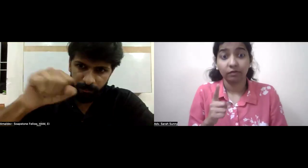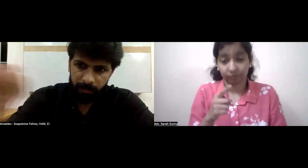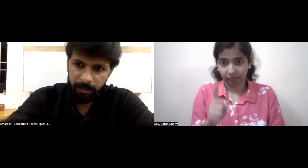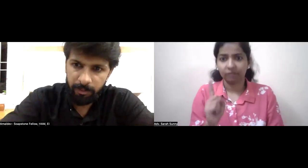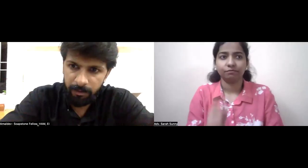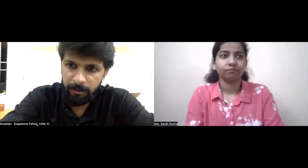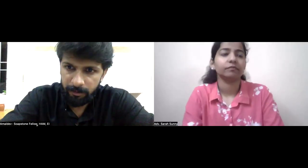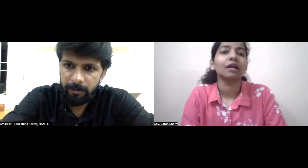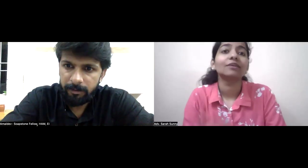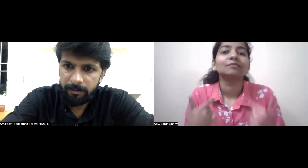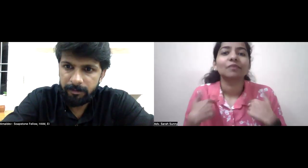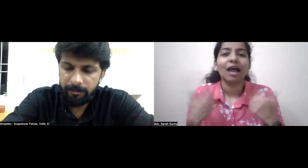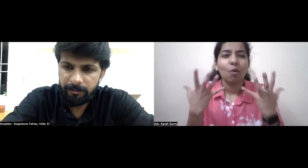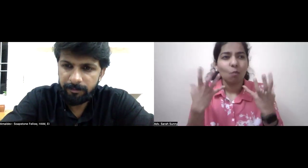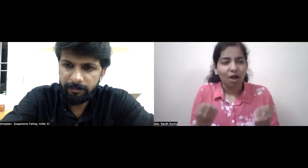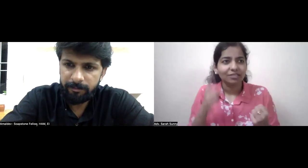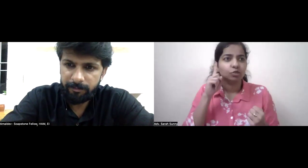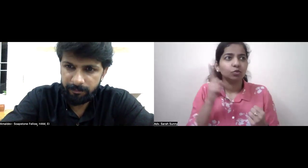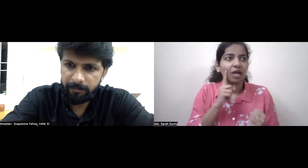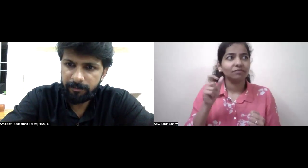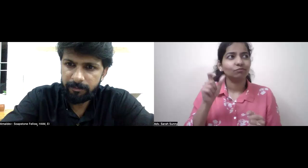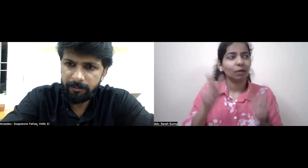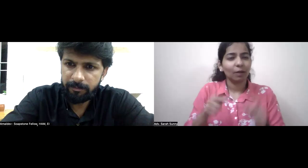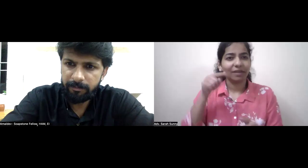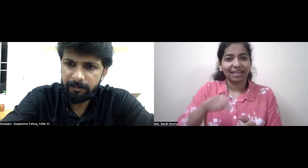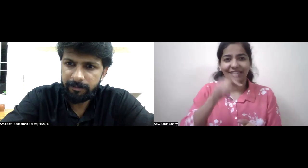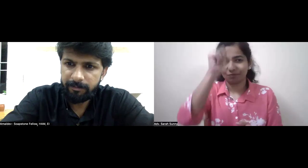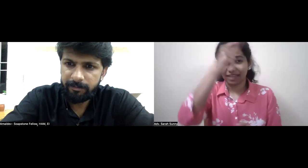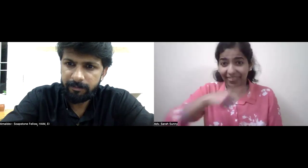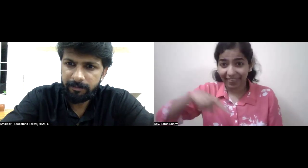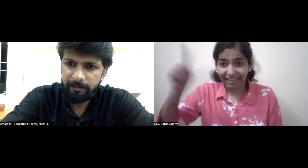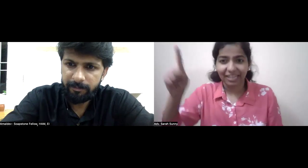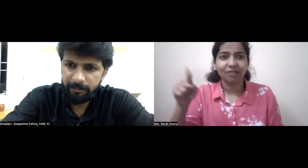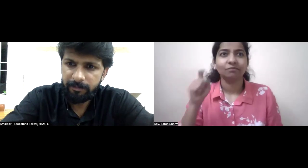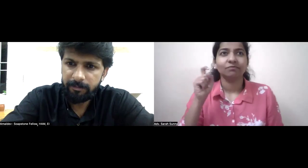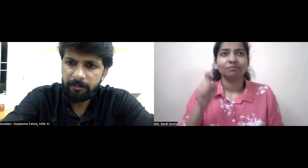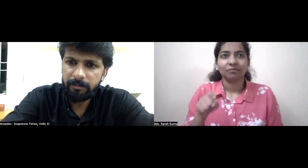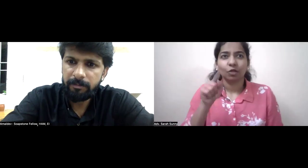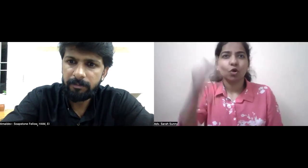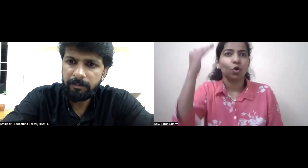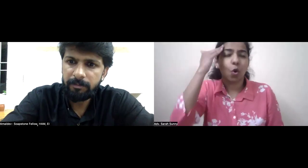So are you asking me if deaf people are aware of their human rights?